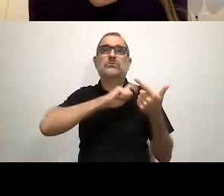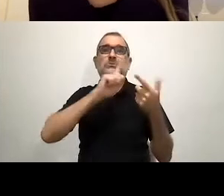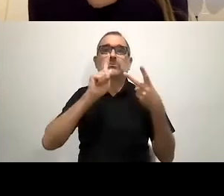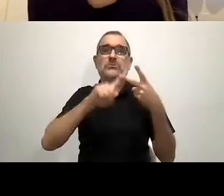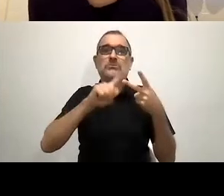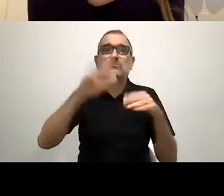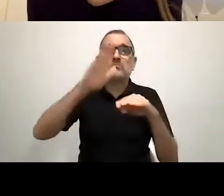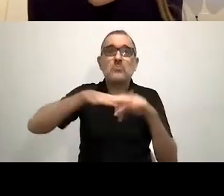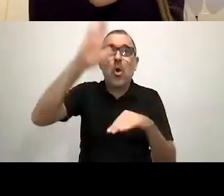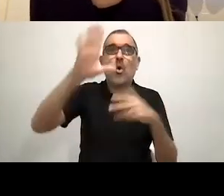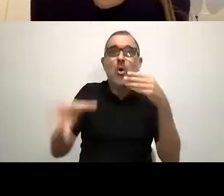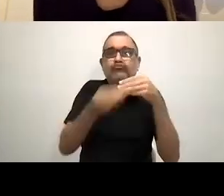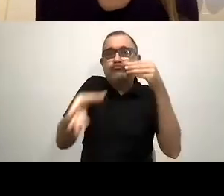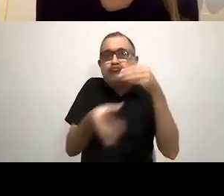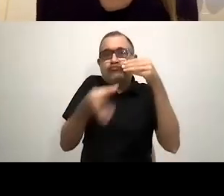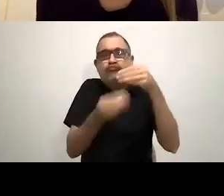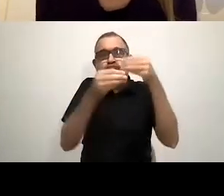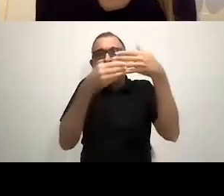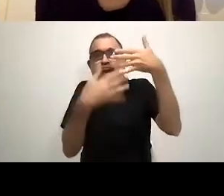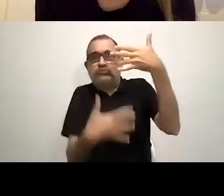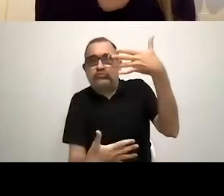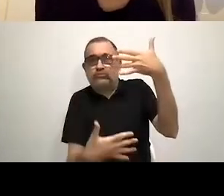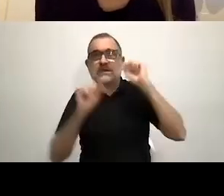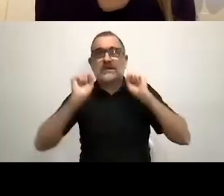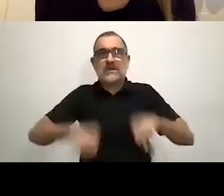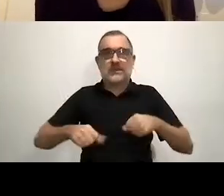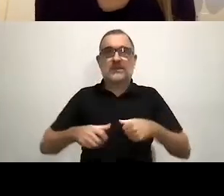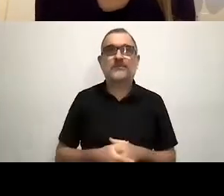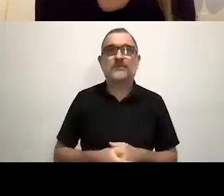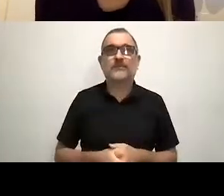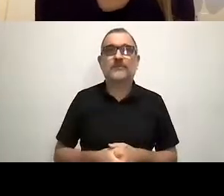Also, the next essential skill that's needed is